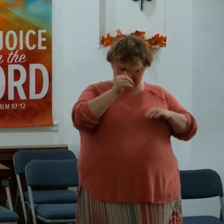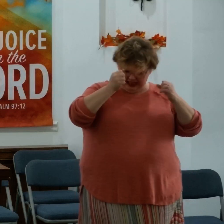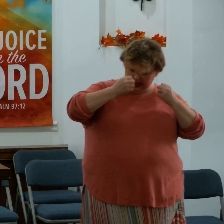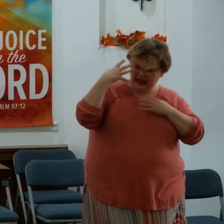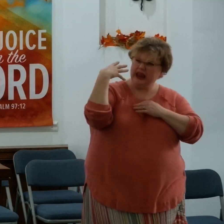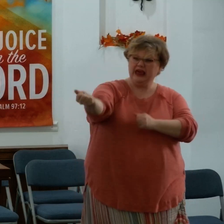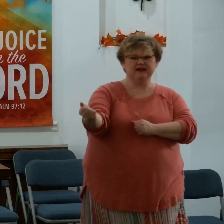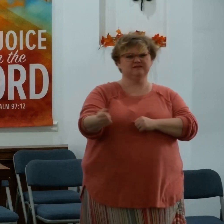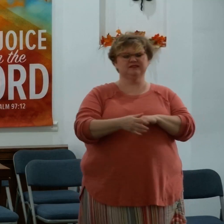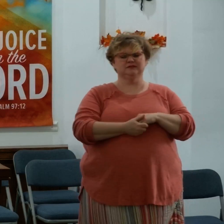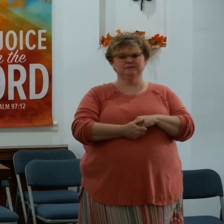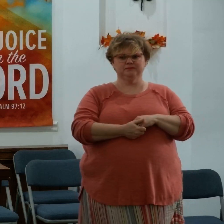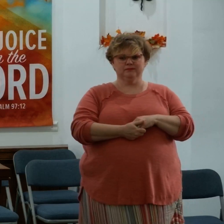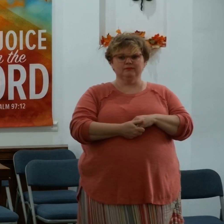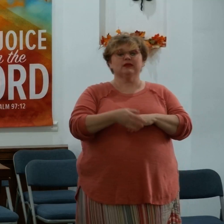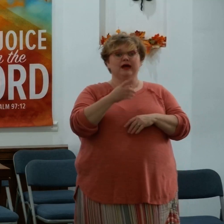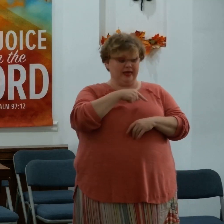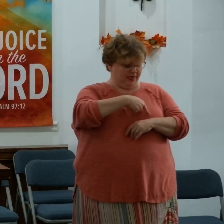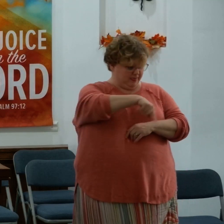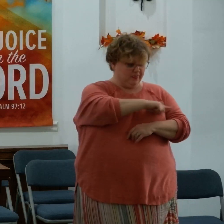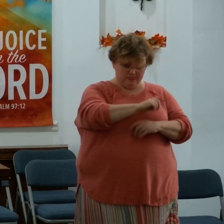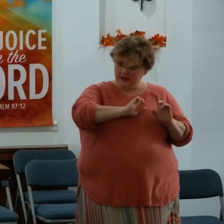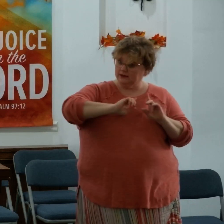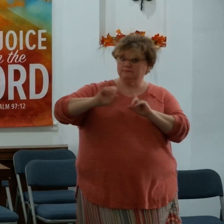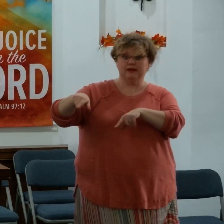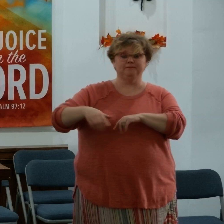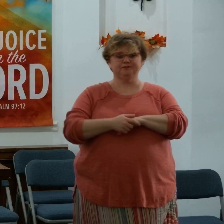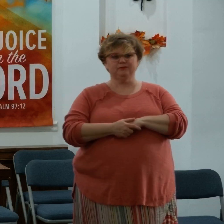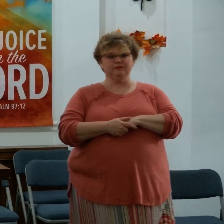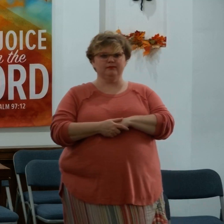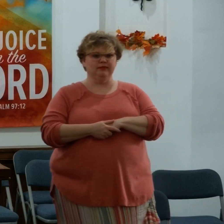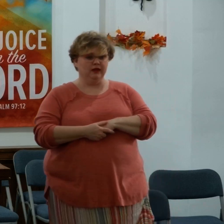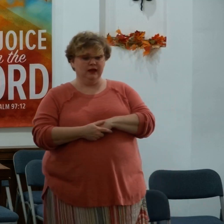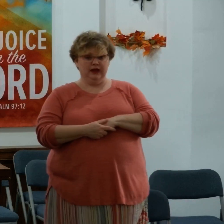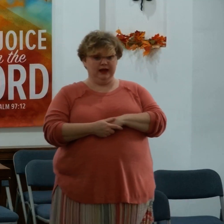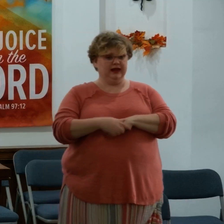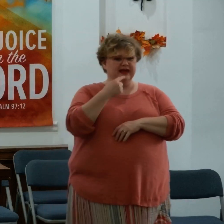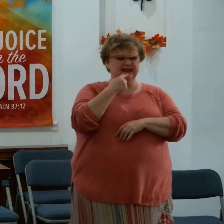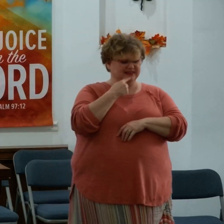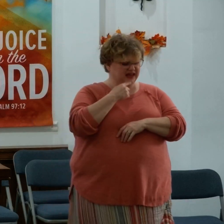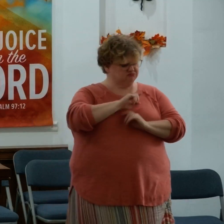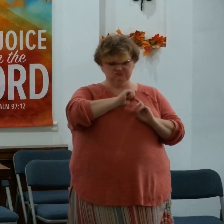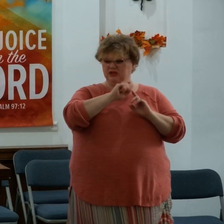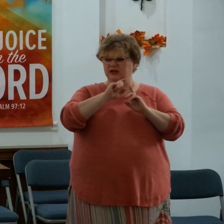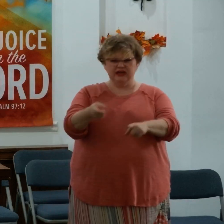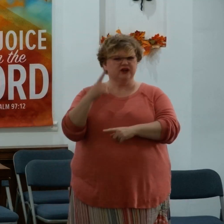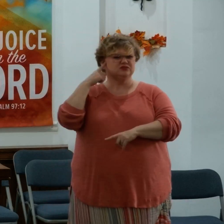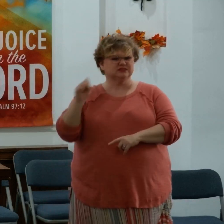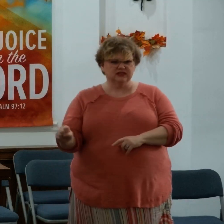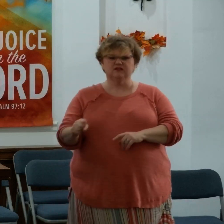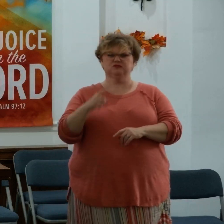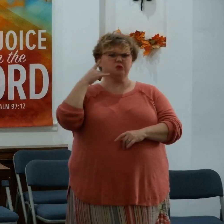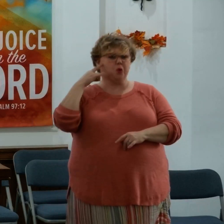Egyptians said, yeah, well, we want to find favor with you, God. So here, take this bag of gold. Here, take this silver. Here, take this roll of cloth.